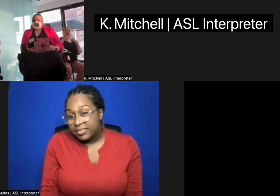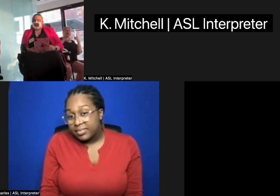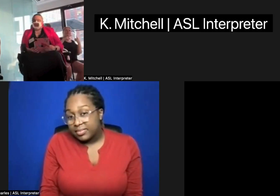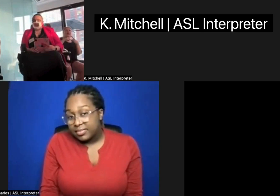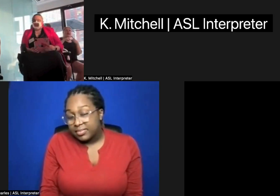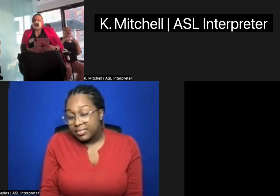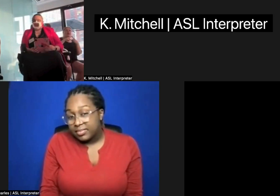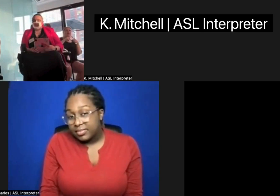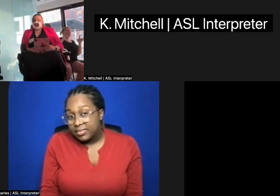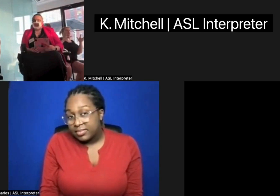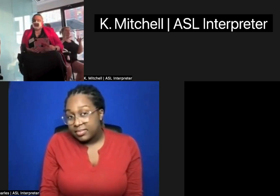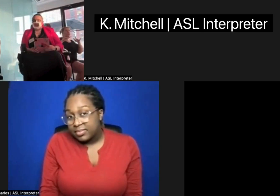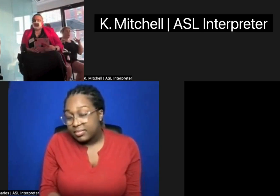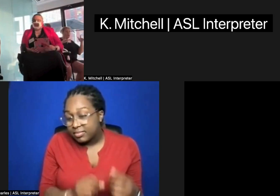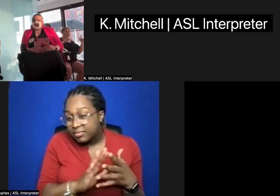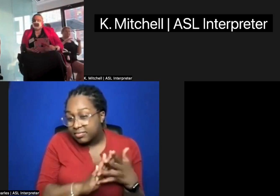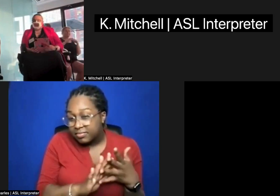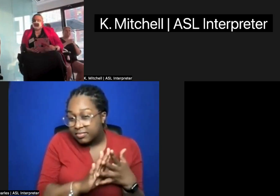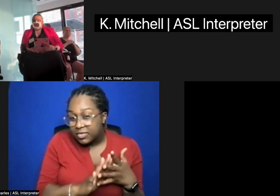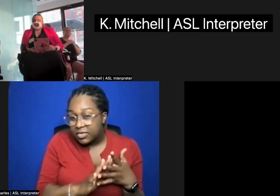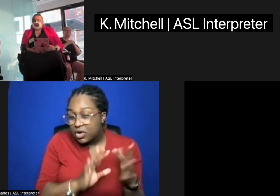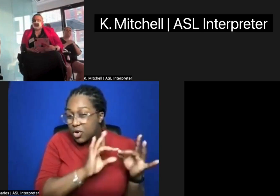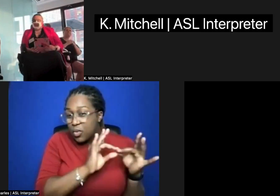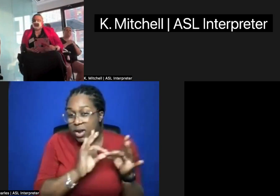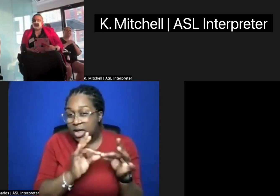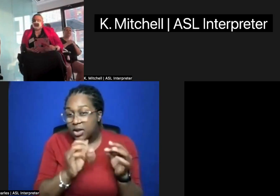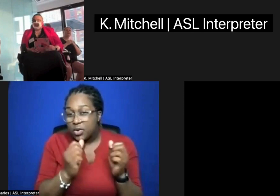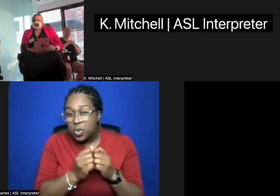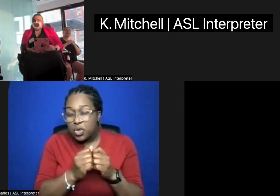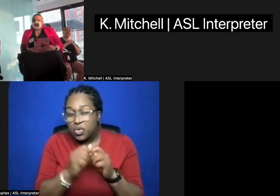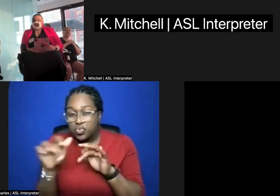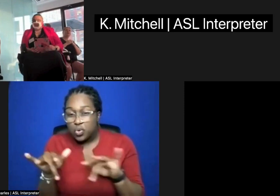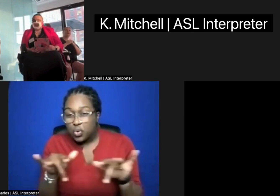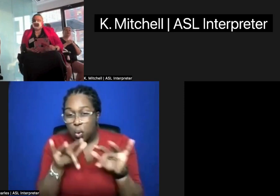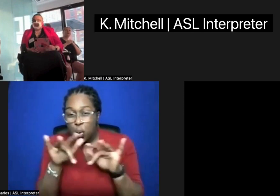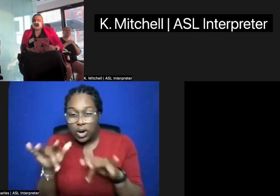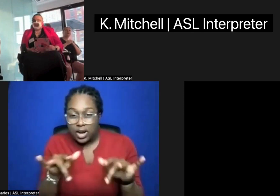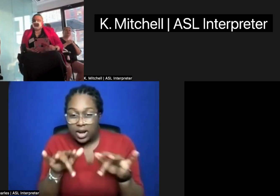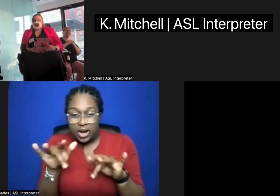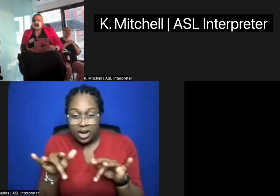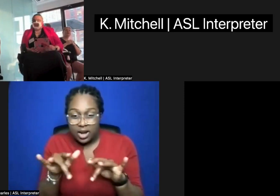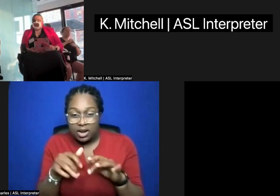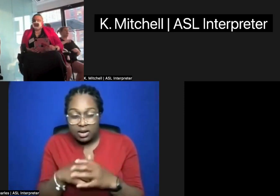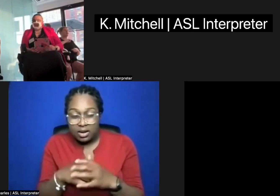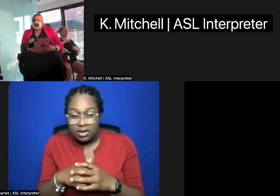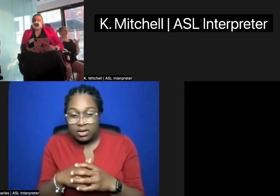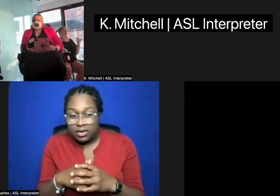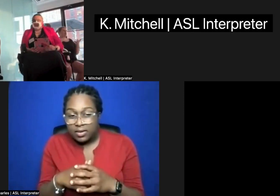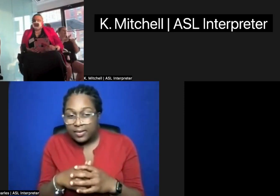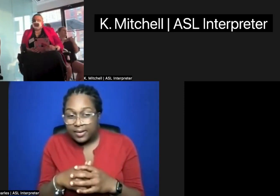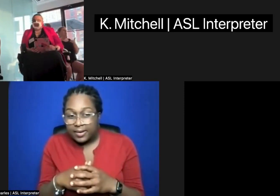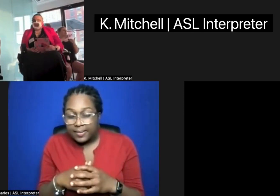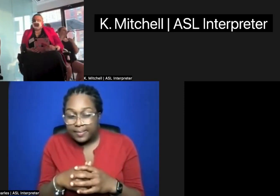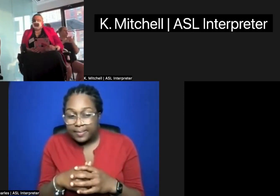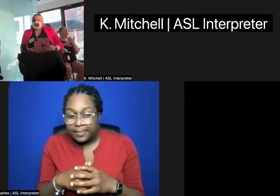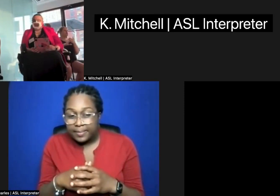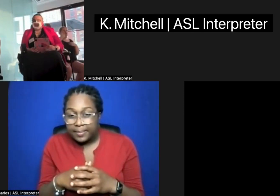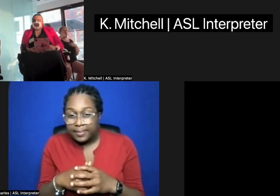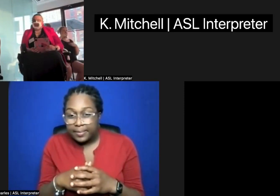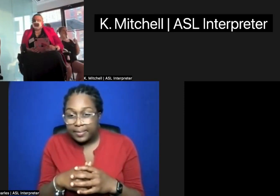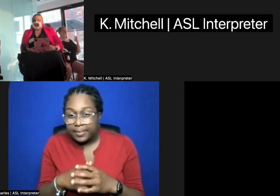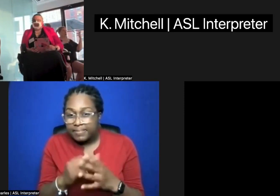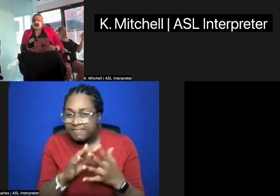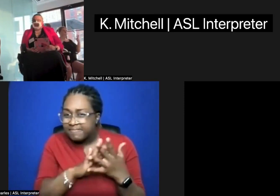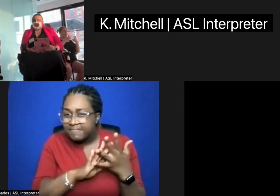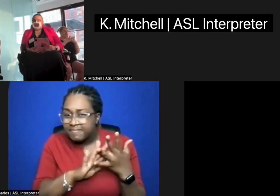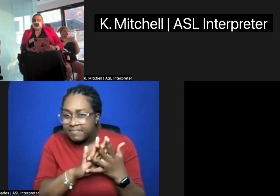like recording and things like that, for anyone who's like I'm a college student, so when it comes to accommodations